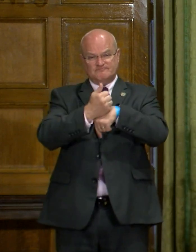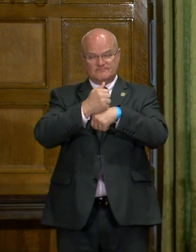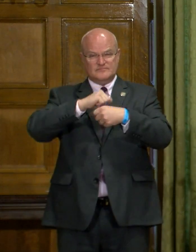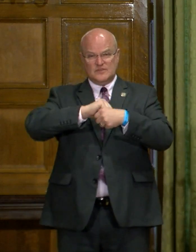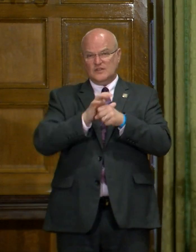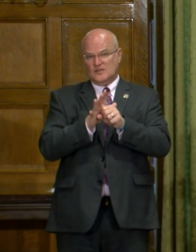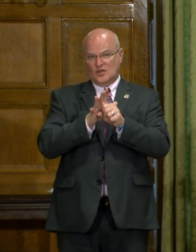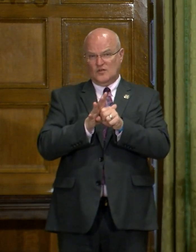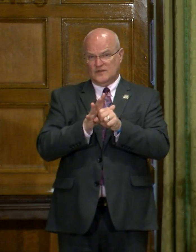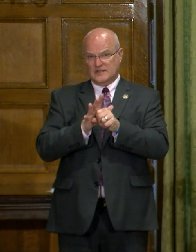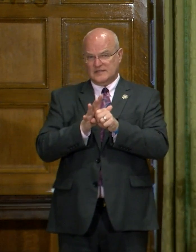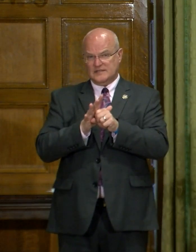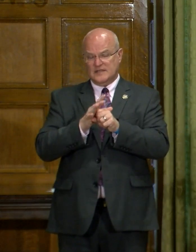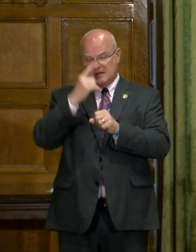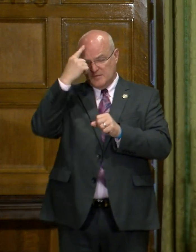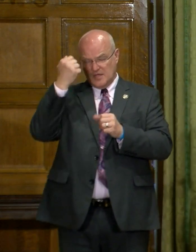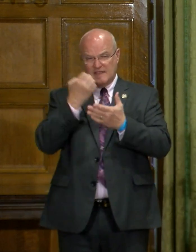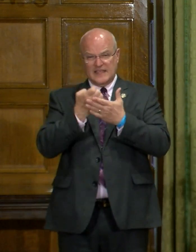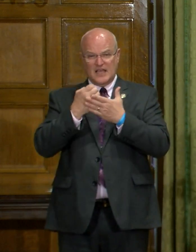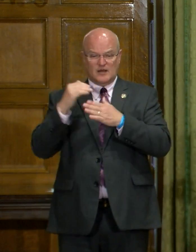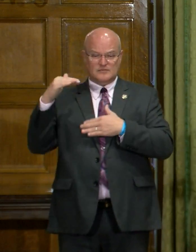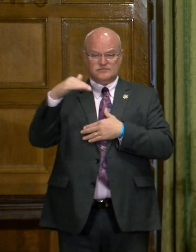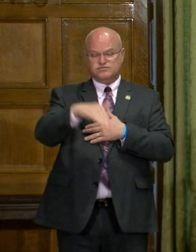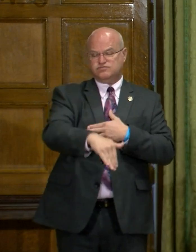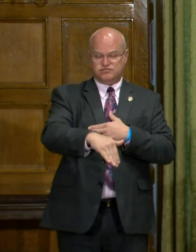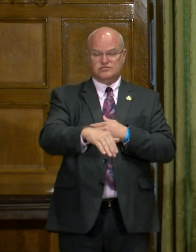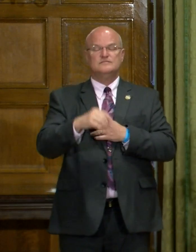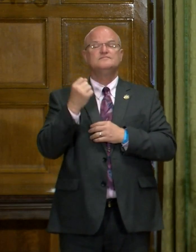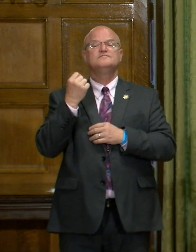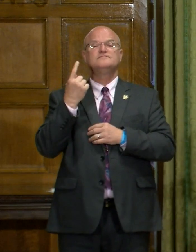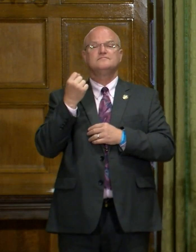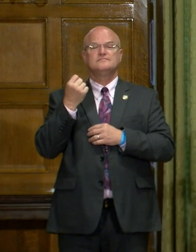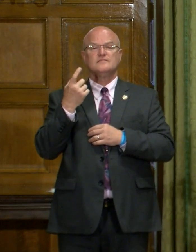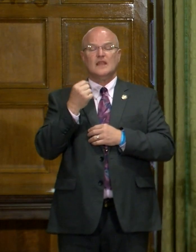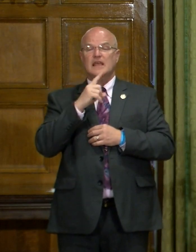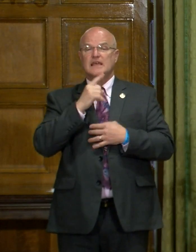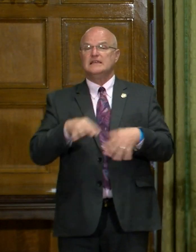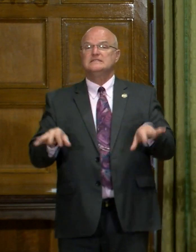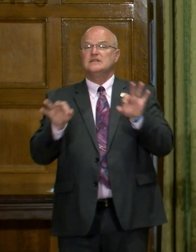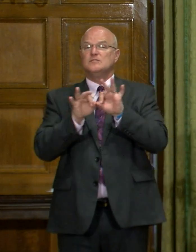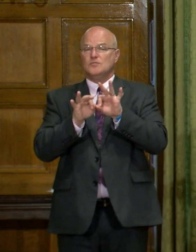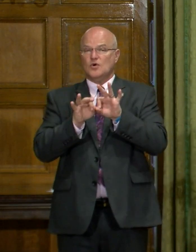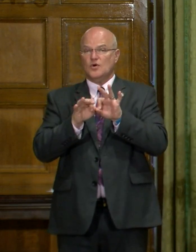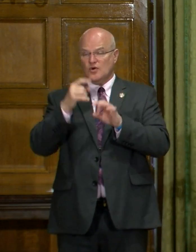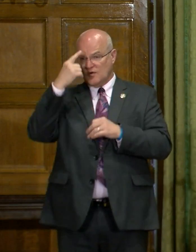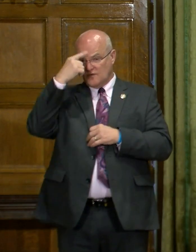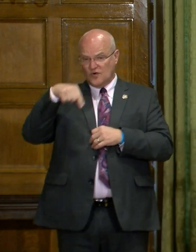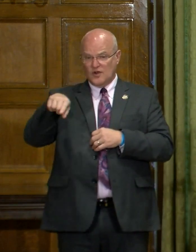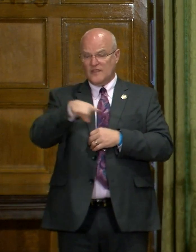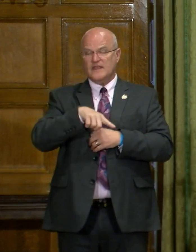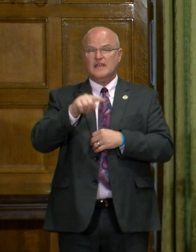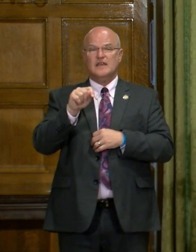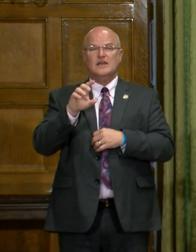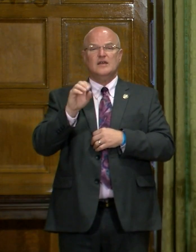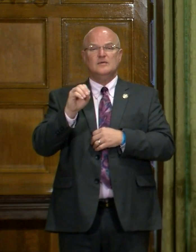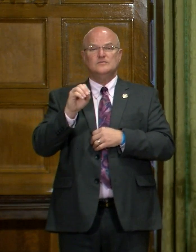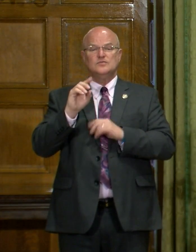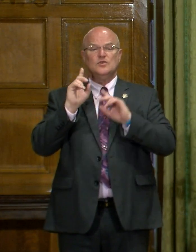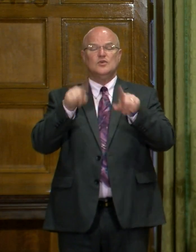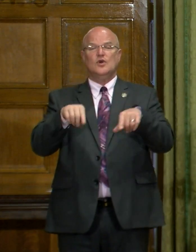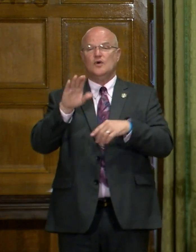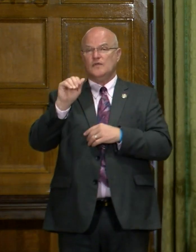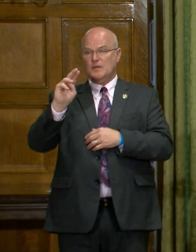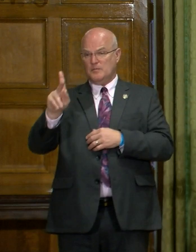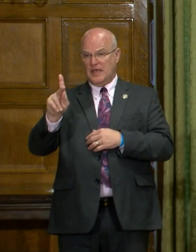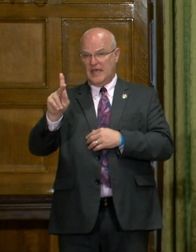into place because of the downturn in the economy, and it's important for them to go to